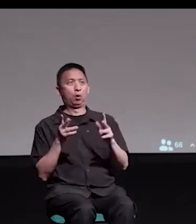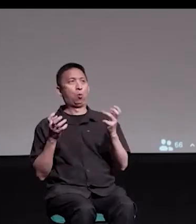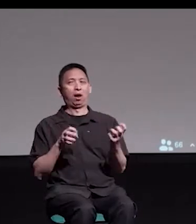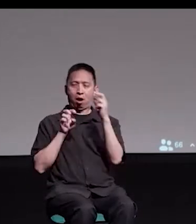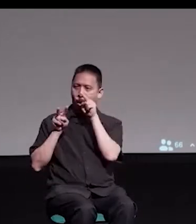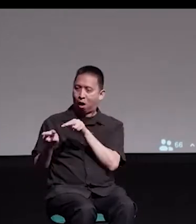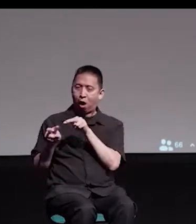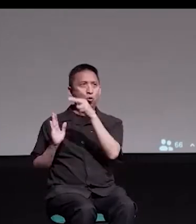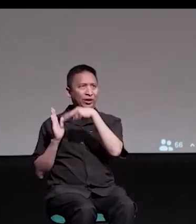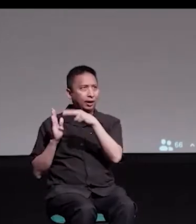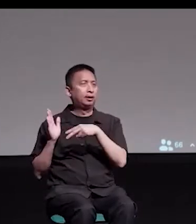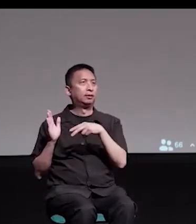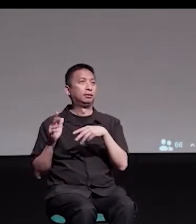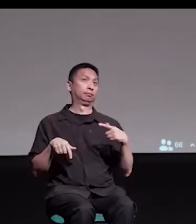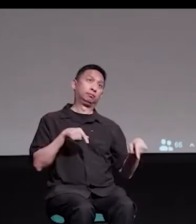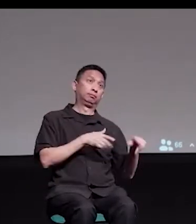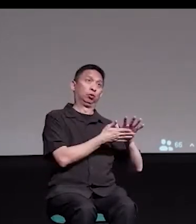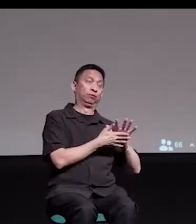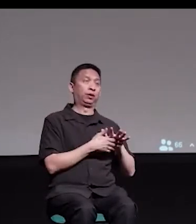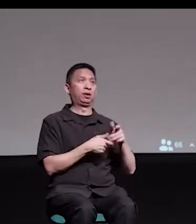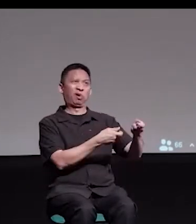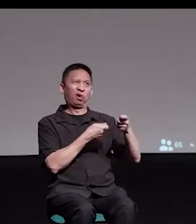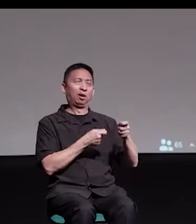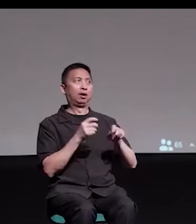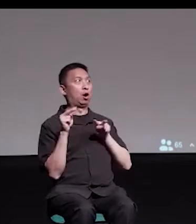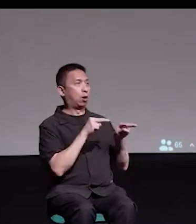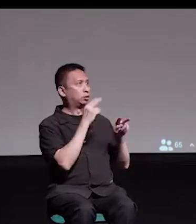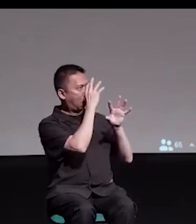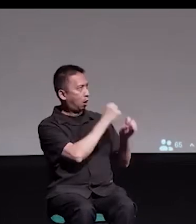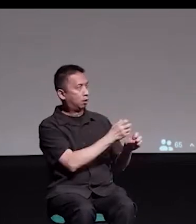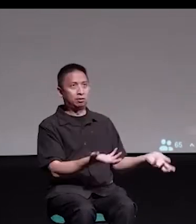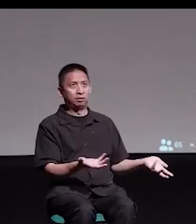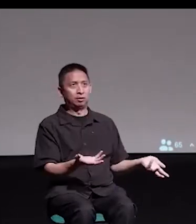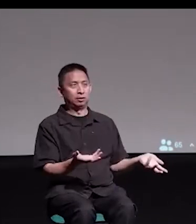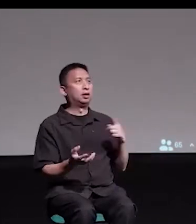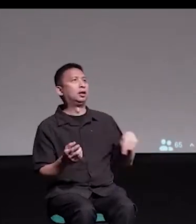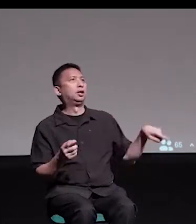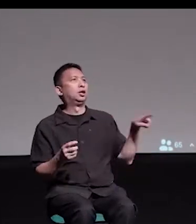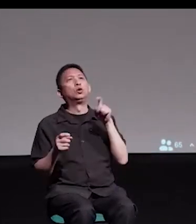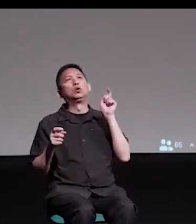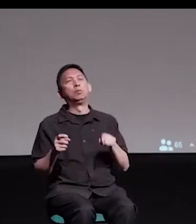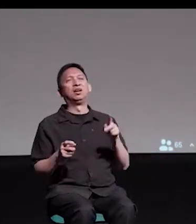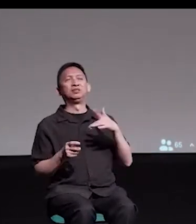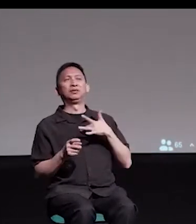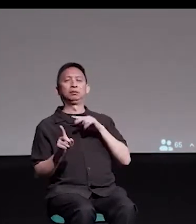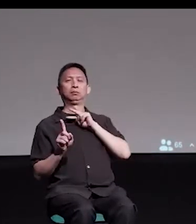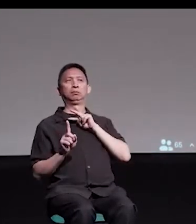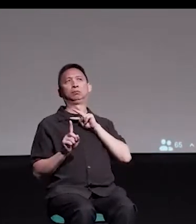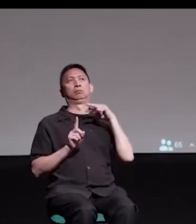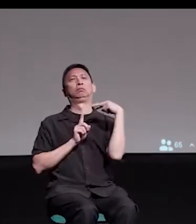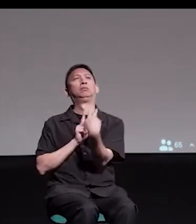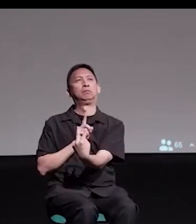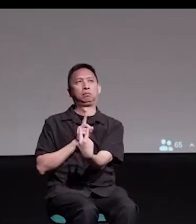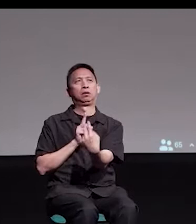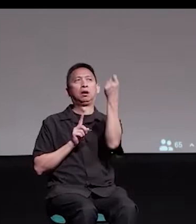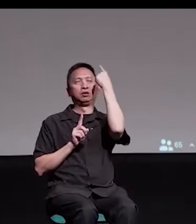want to watch it. And you have to have an ear or head of a writer in order to understand what draws people